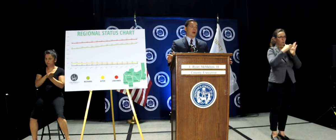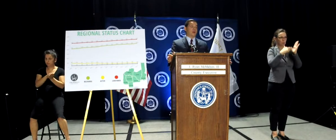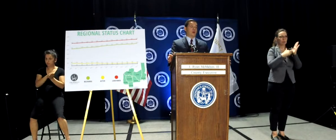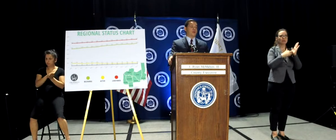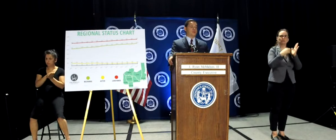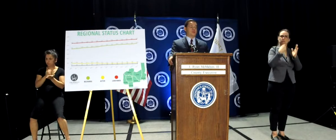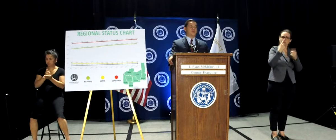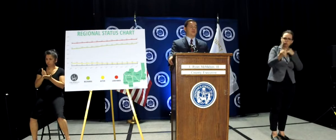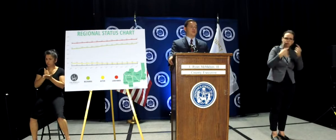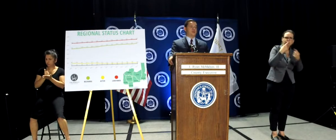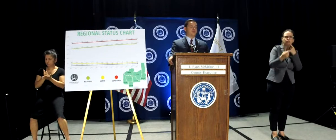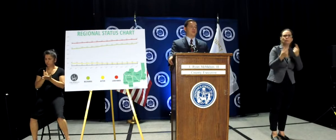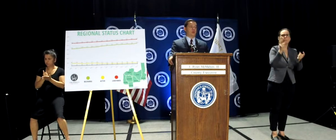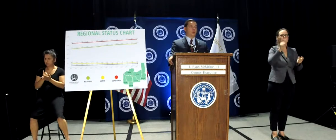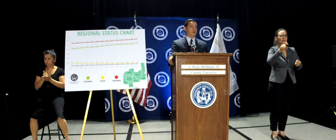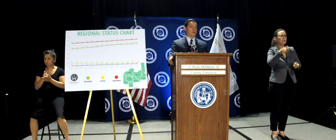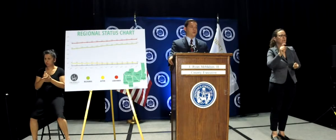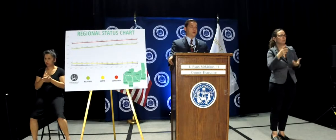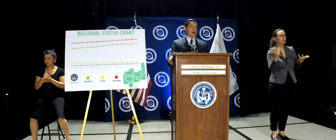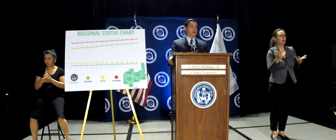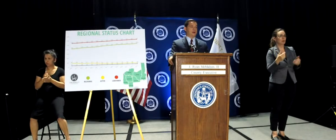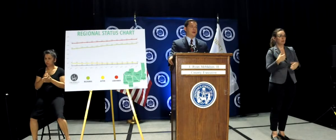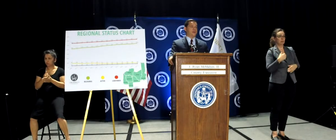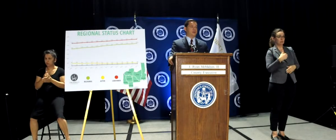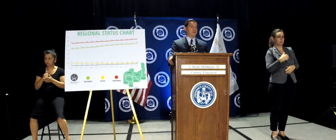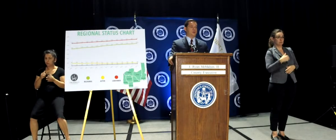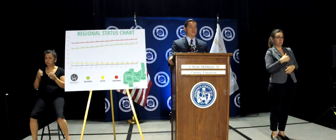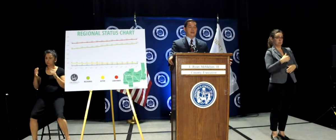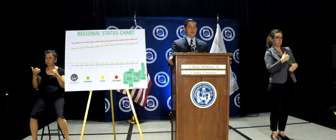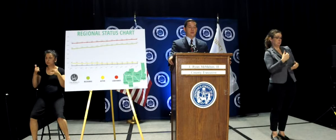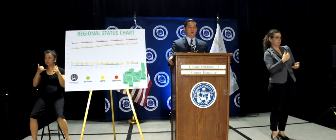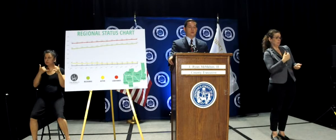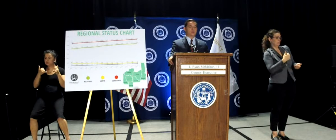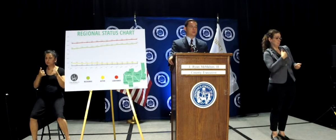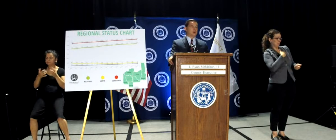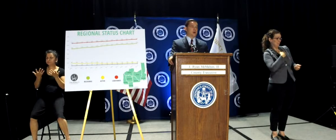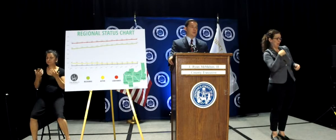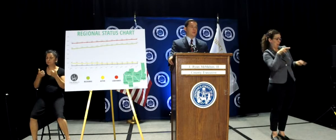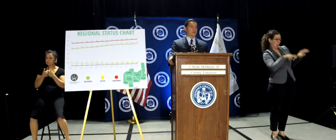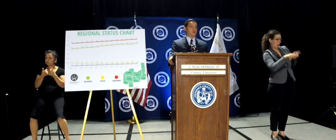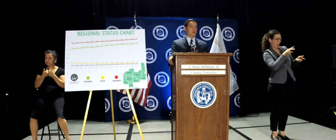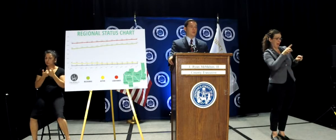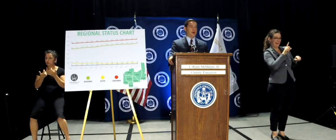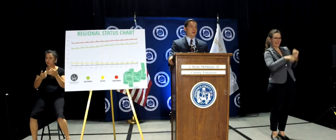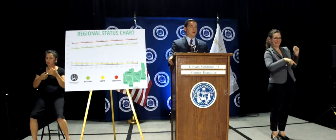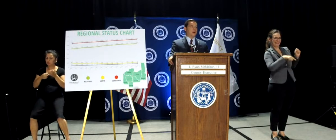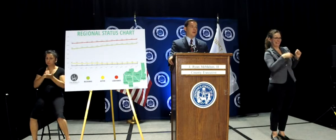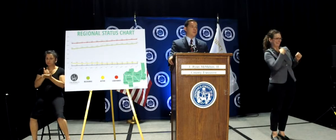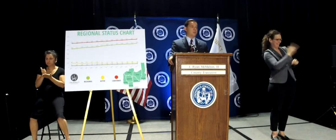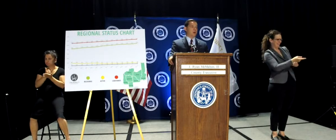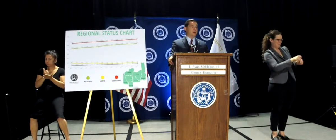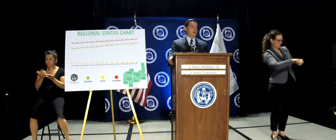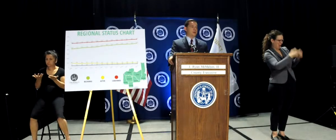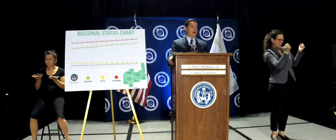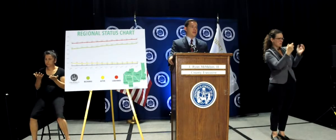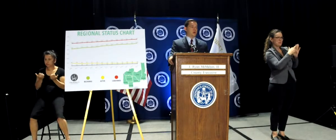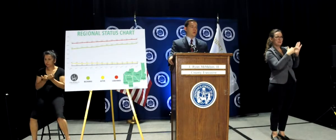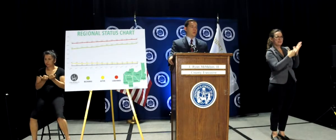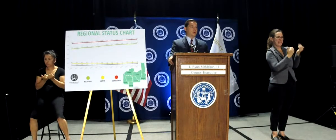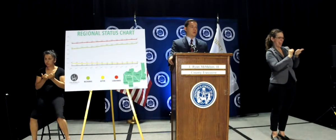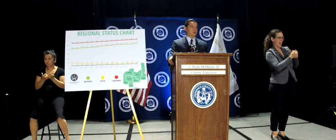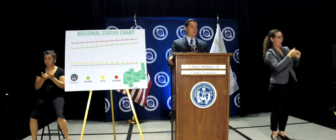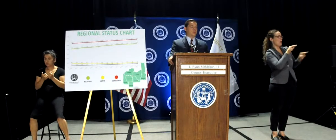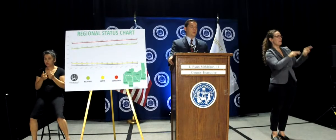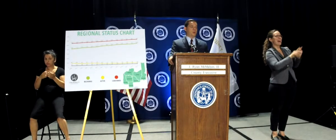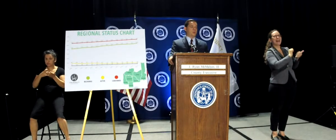don't know the specifics of if they were breaking the rules or not. I haven't. If you're saying they were, I would confirm that. But I